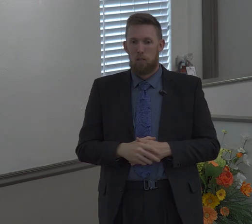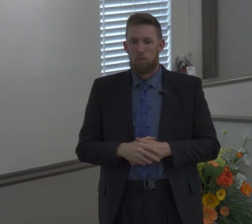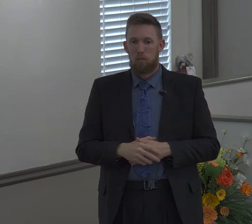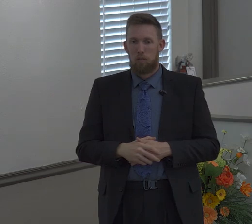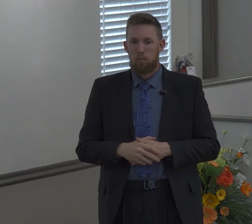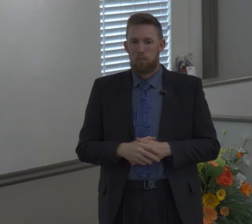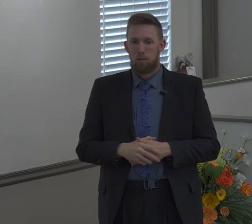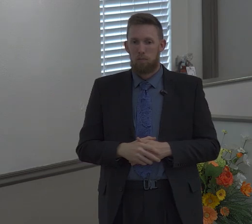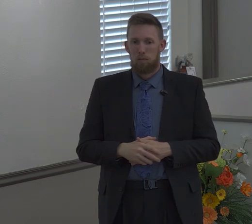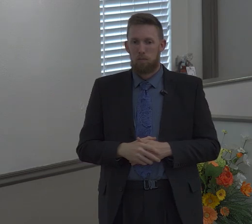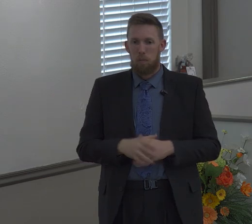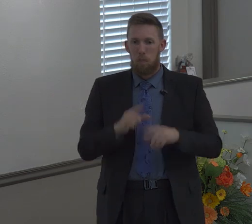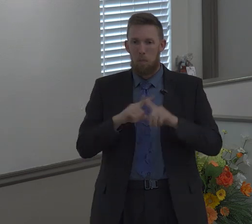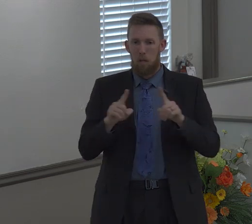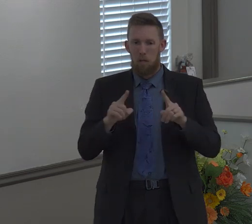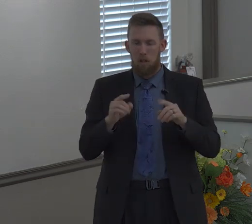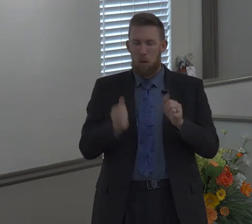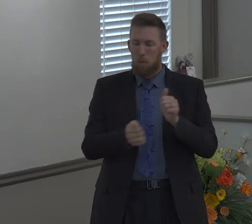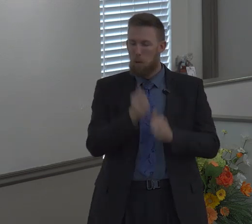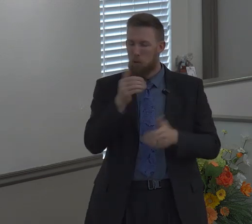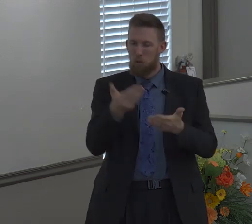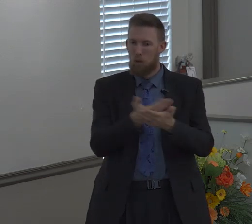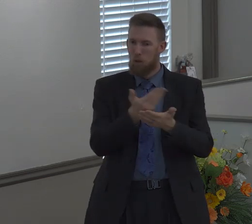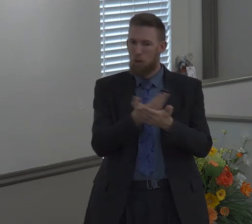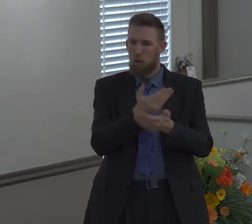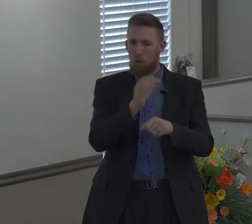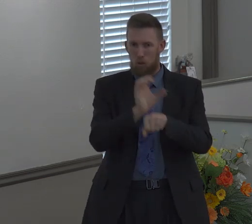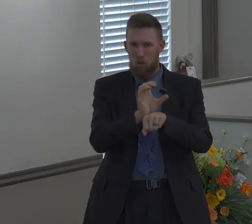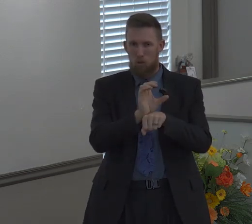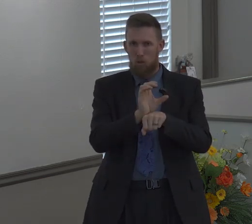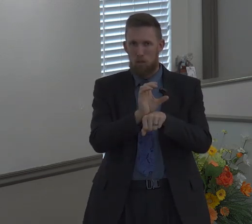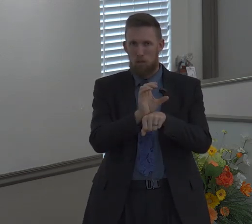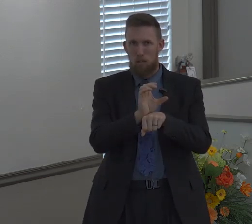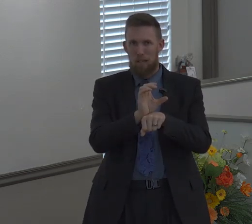The pulpit in the contemporary church